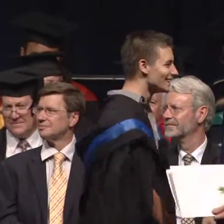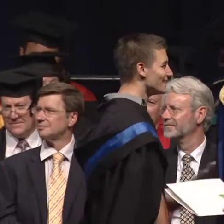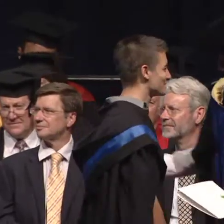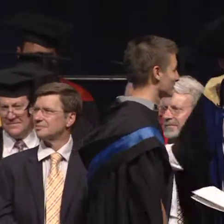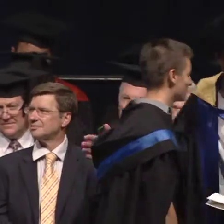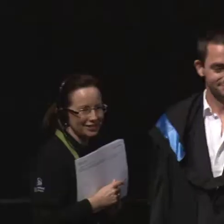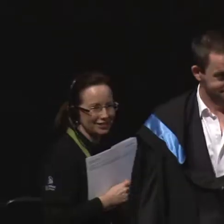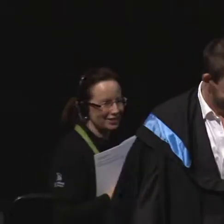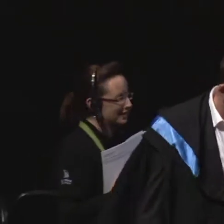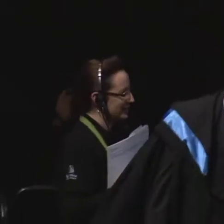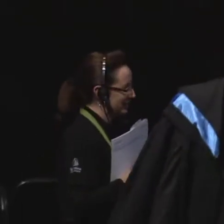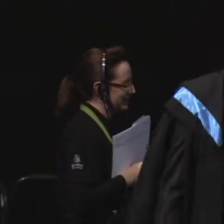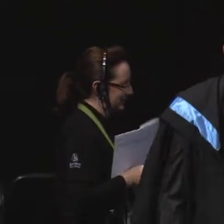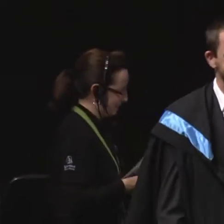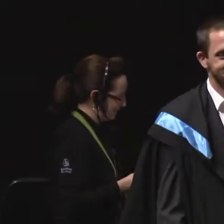Benjamin Morton.